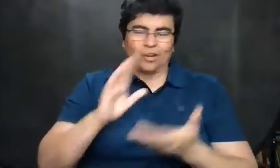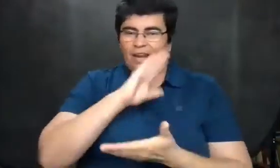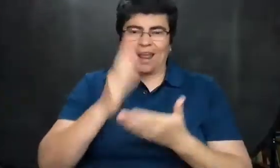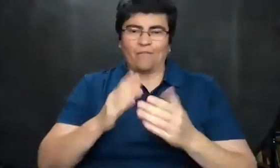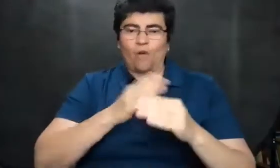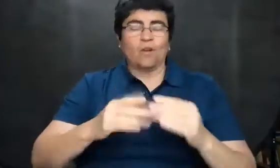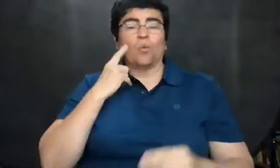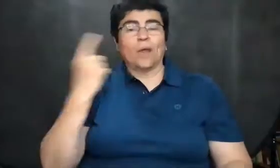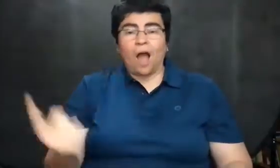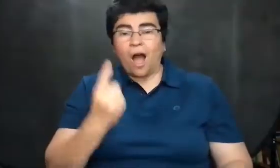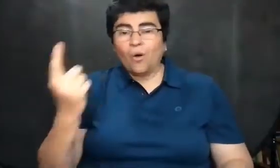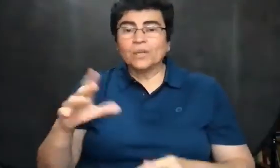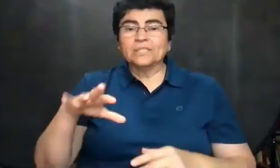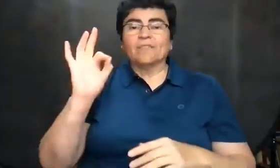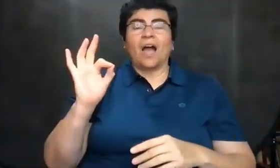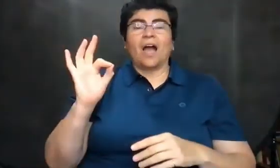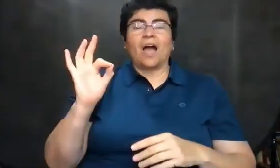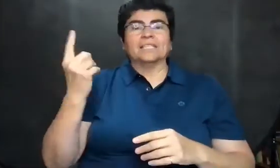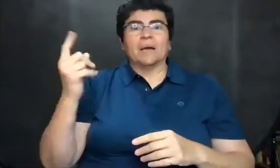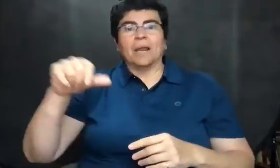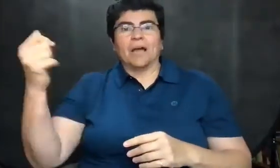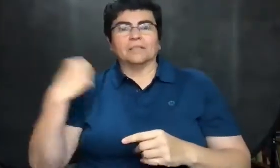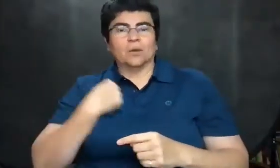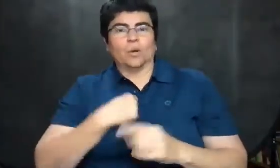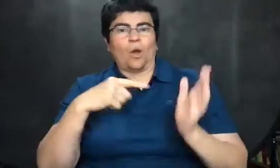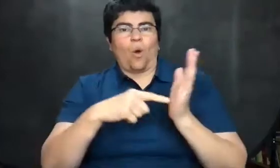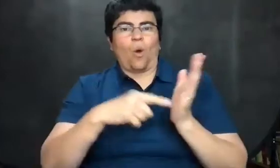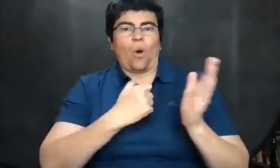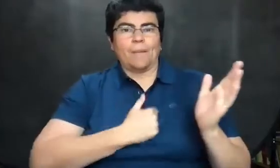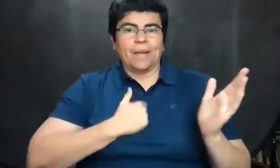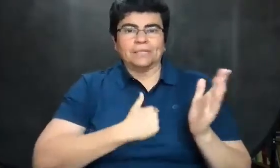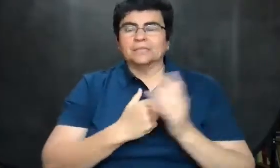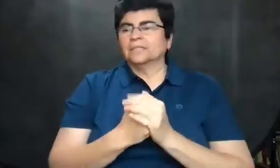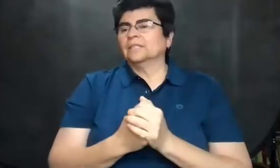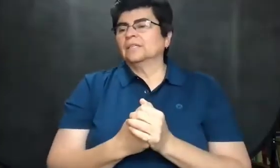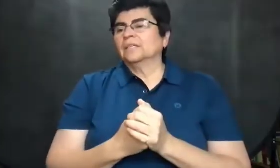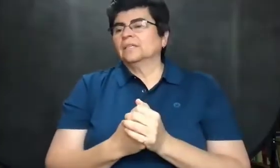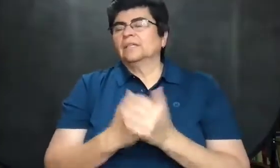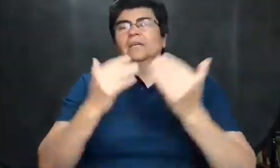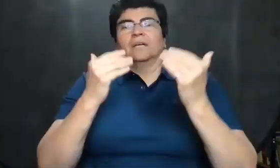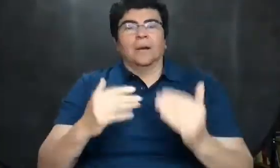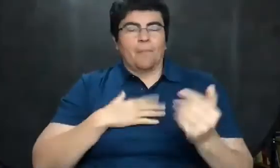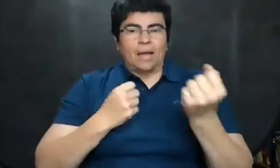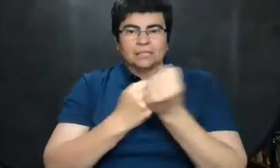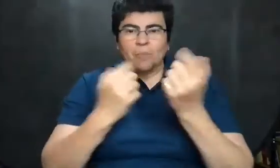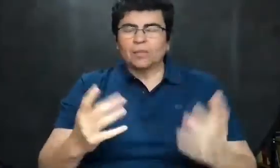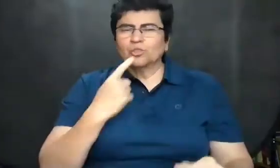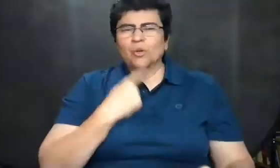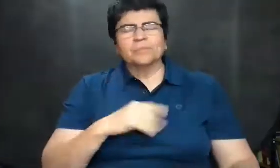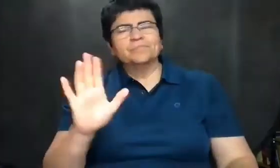always find somebody else that we owe an amends to. You know, and then my sponsor said to me, well, where's your ex-husband on that